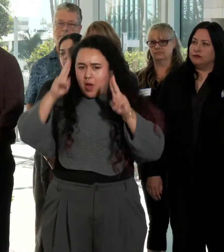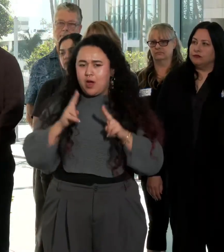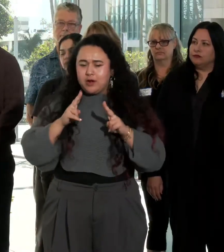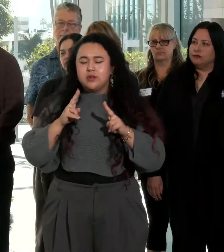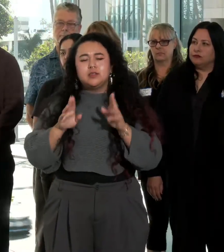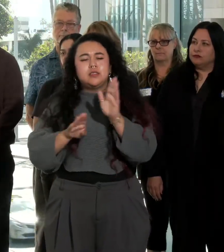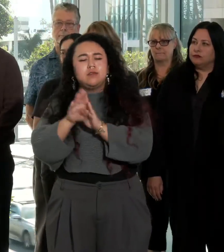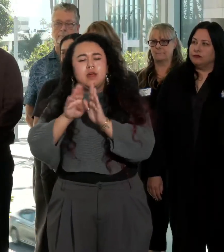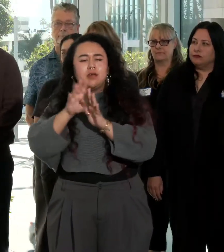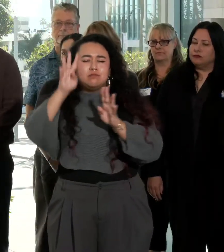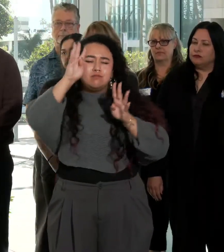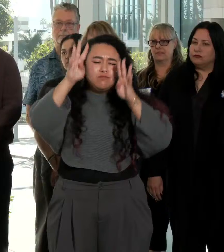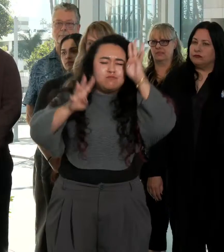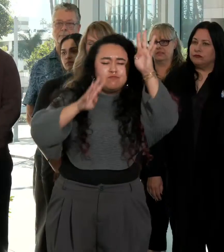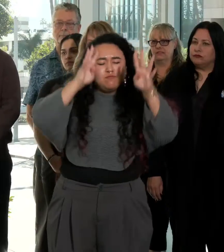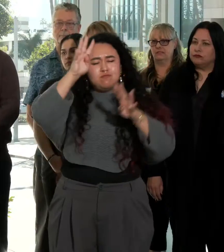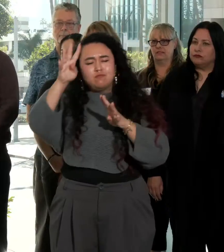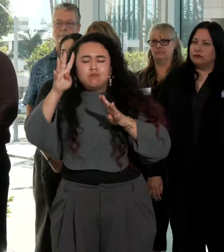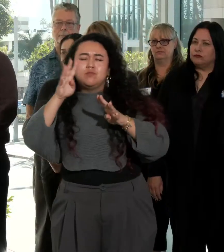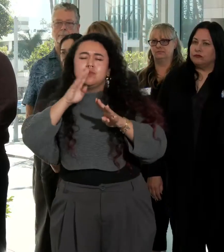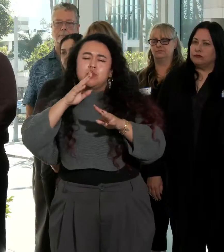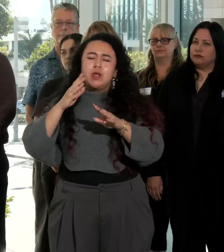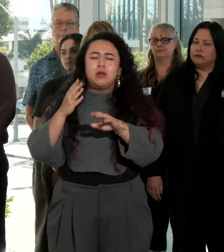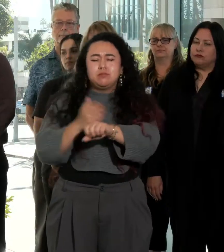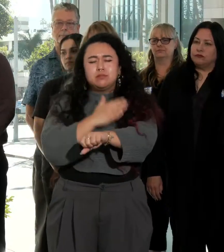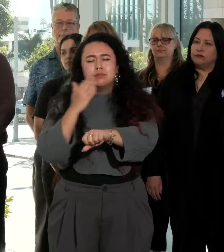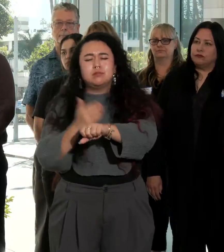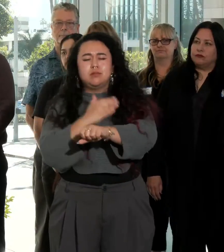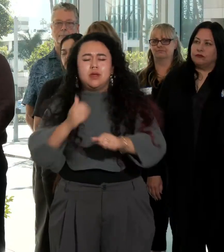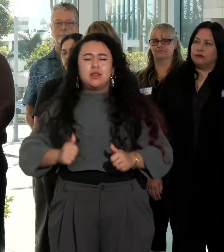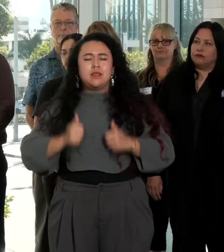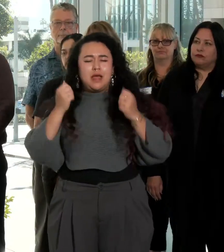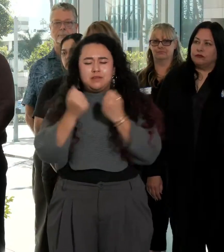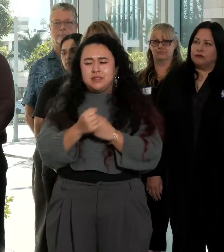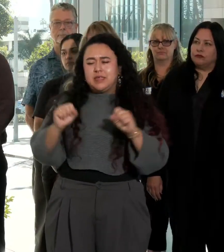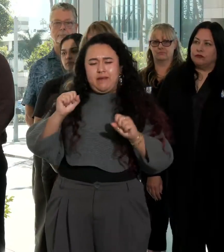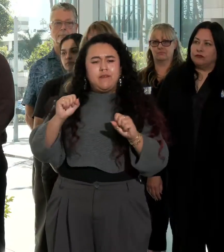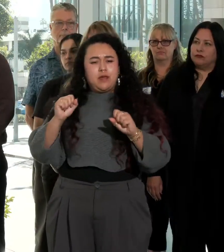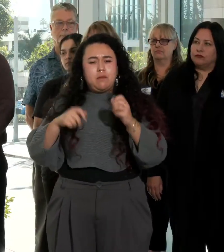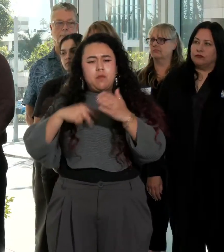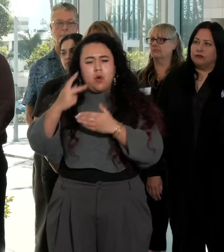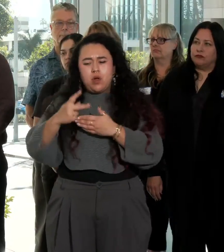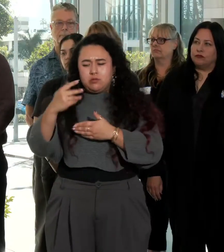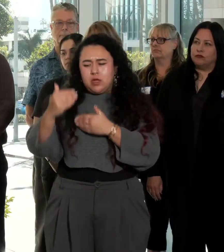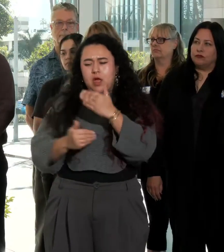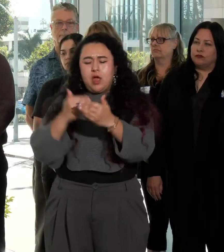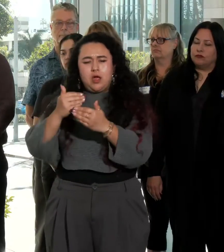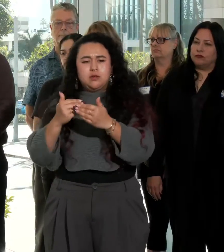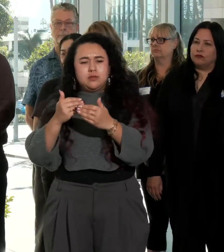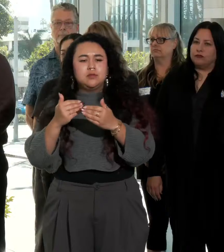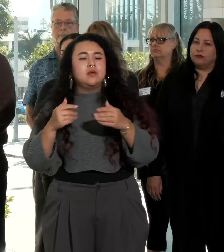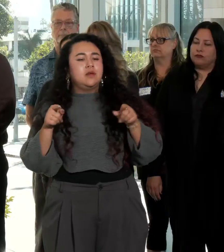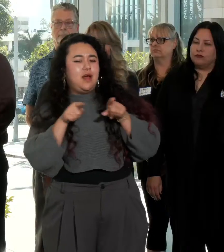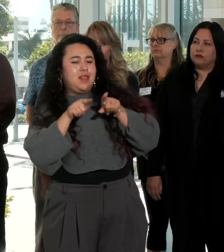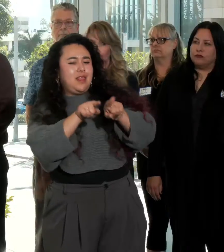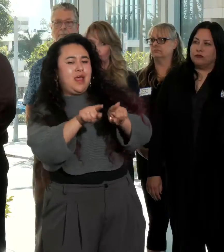develop innovative and progressive life-saving programs in alignment with our Compassion Saves model.